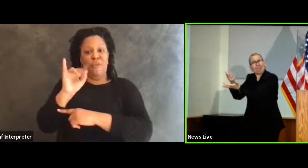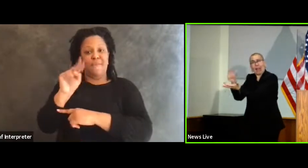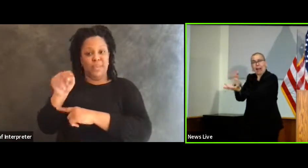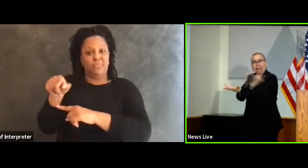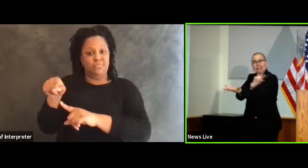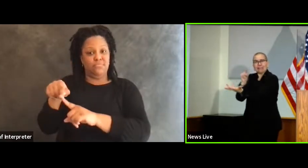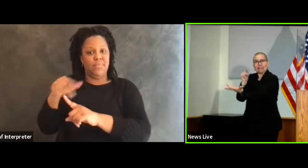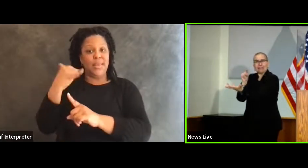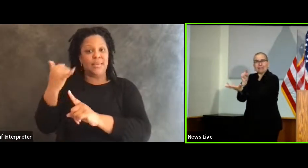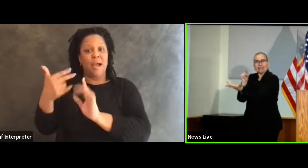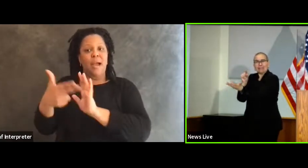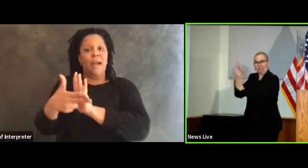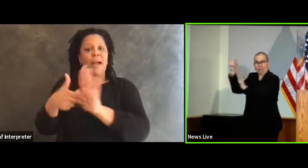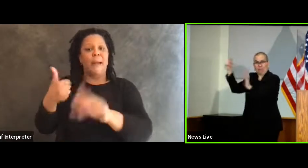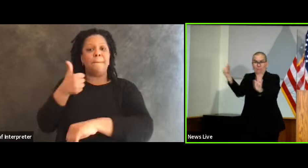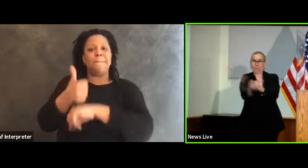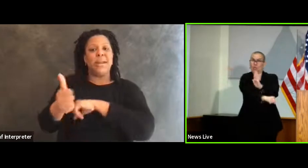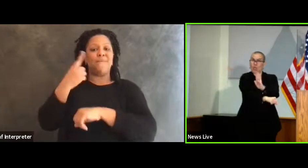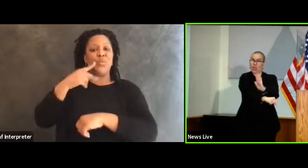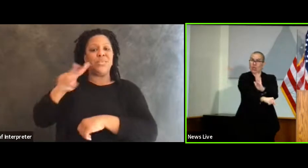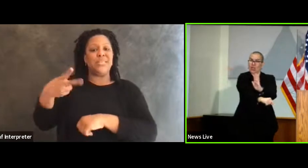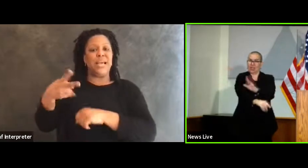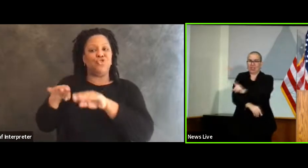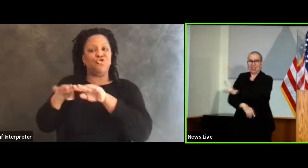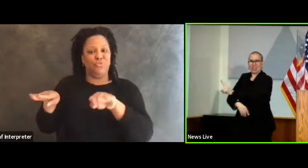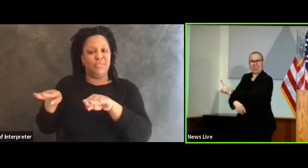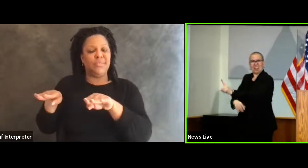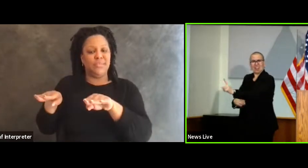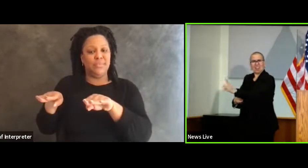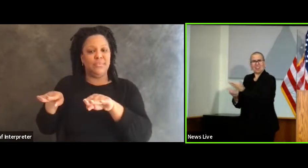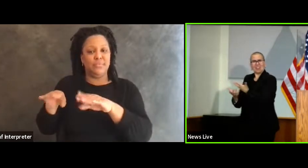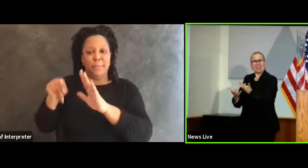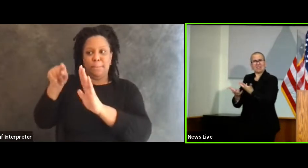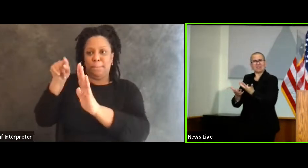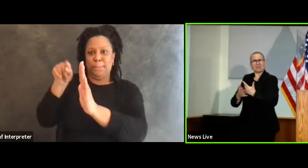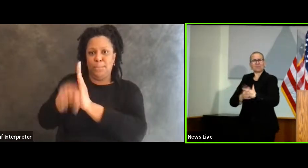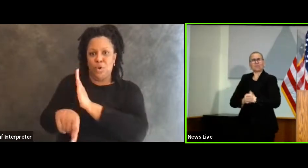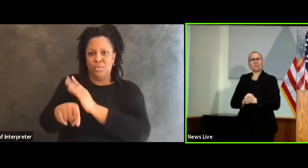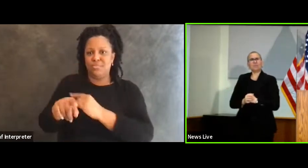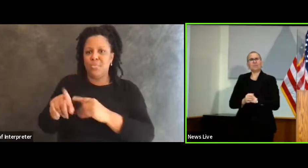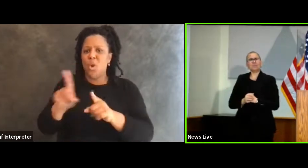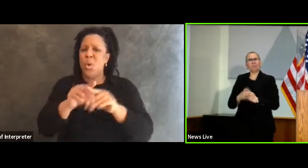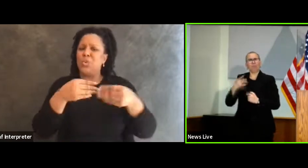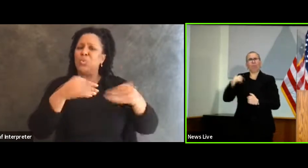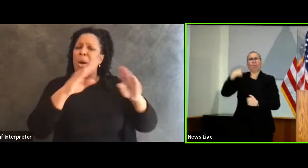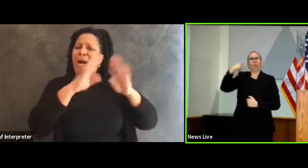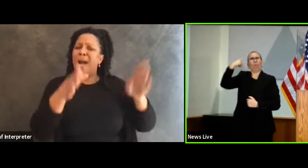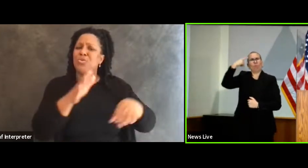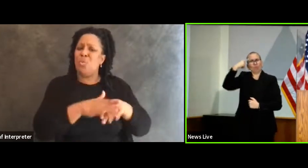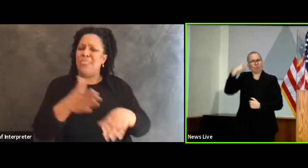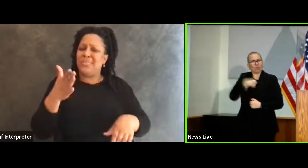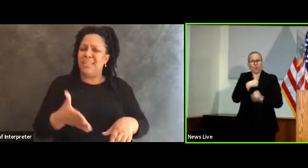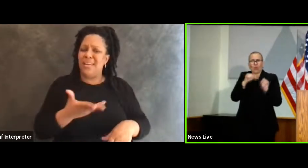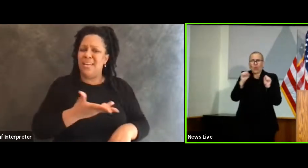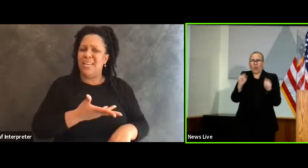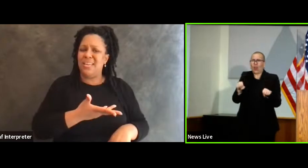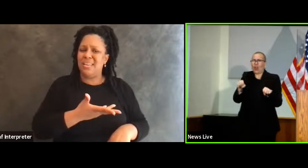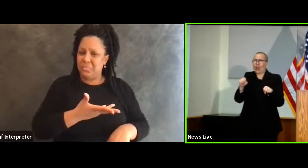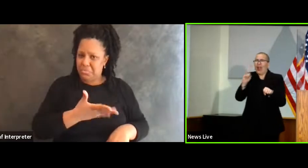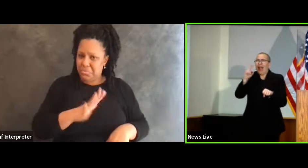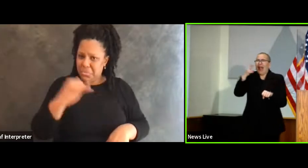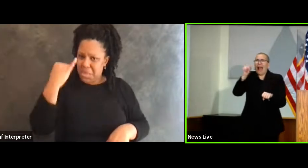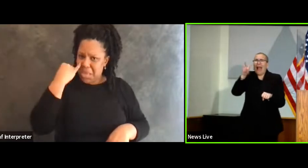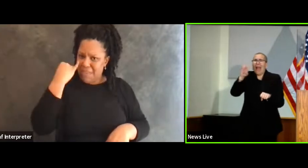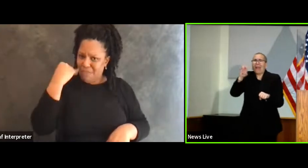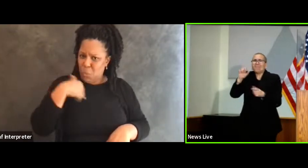murder, also did real estate on the side. And he said, I just can't help but think that if we could have used a proper process or a better process